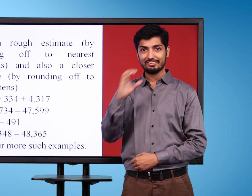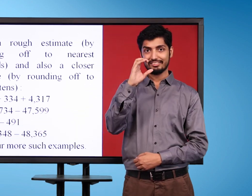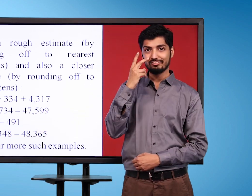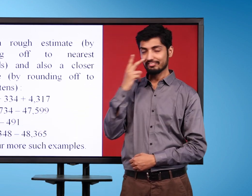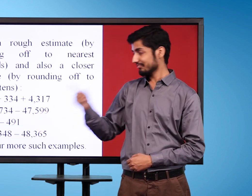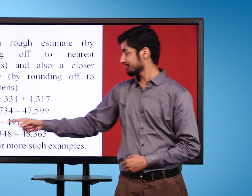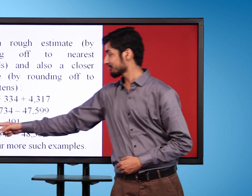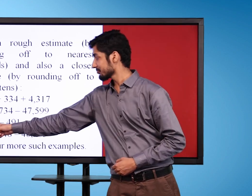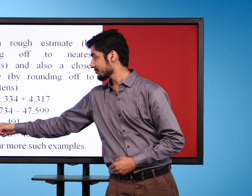C.